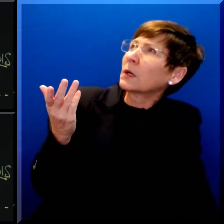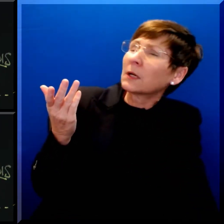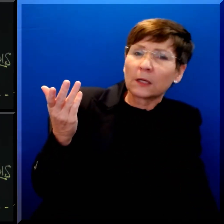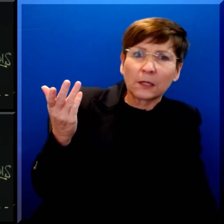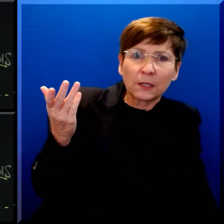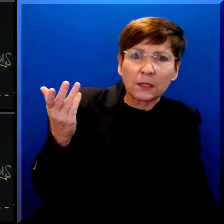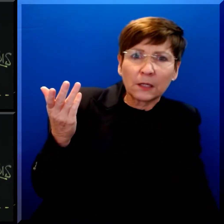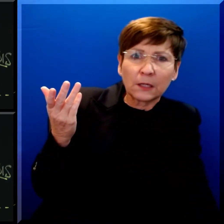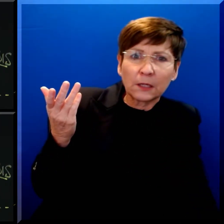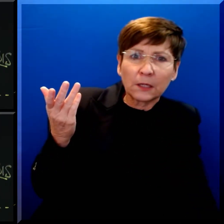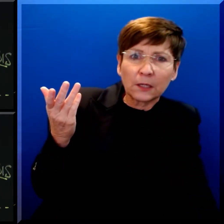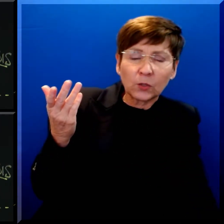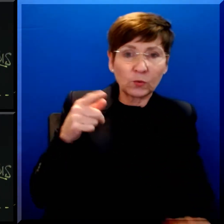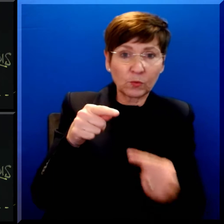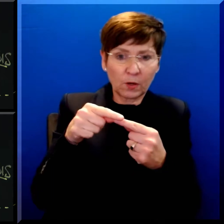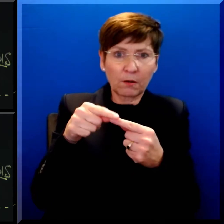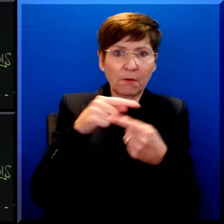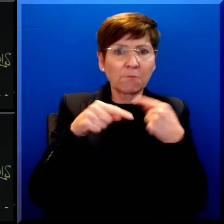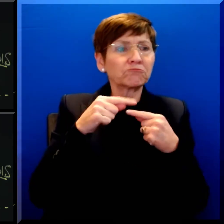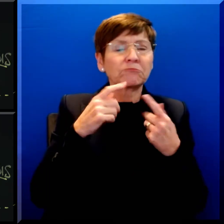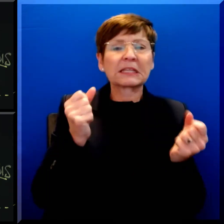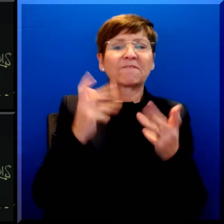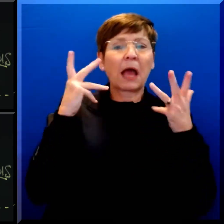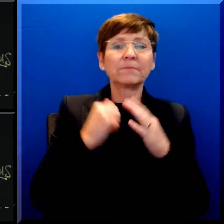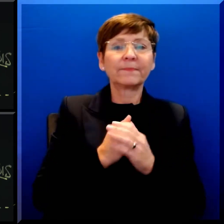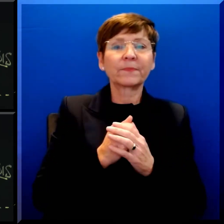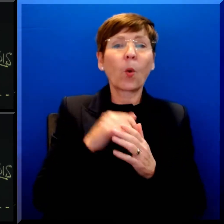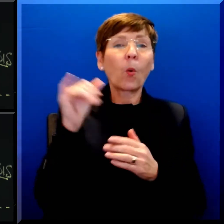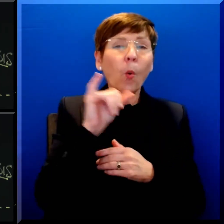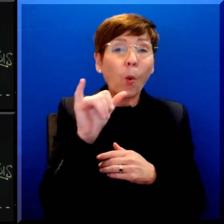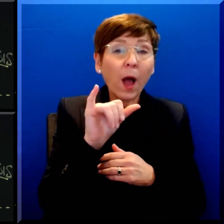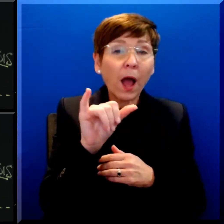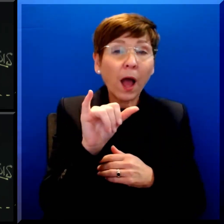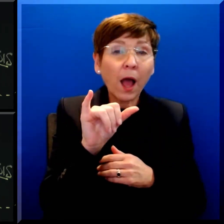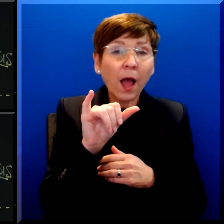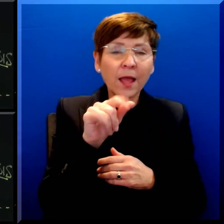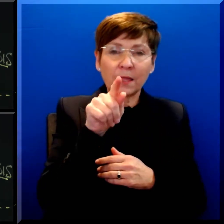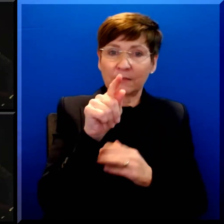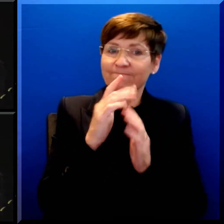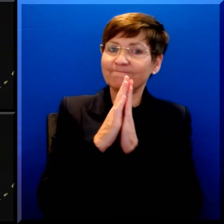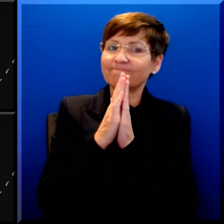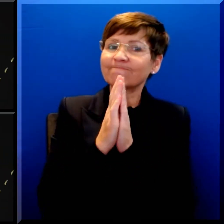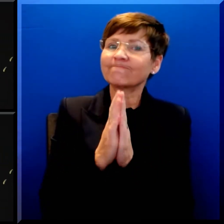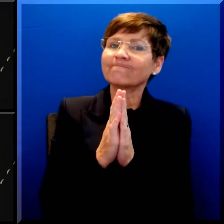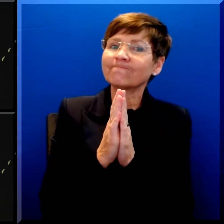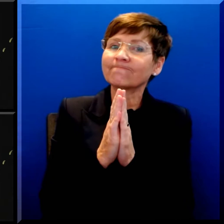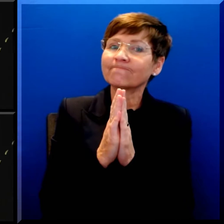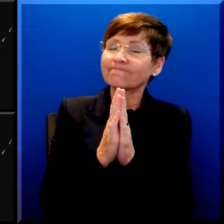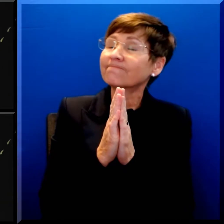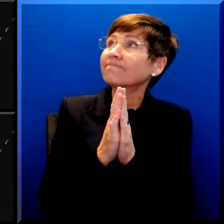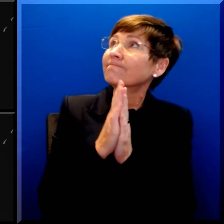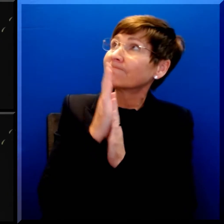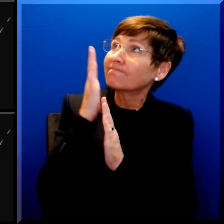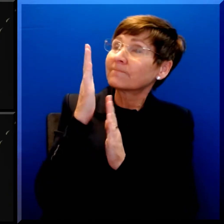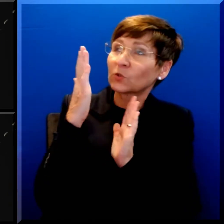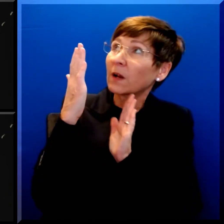go back or give up, or you can choose the more difficult road and say, all right, God, I am going to lean in. And here's what will happen. God will take you on a